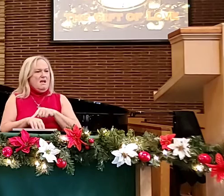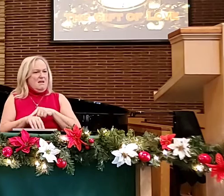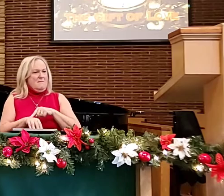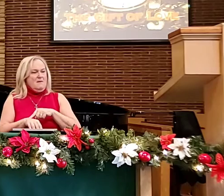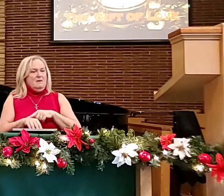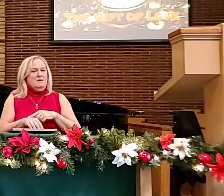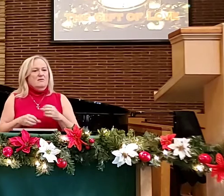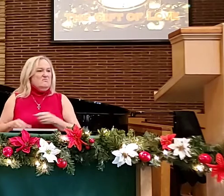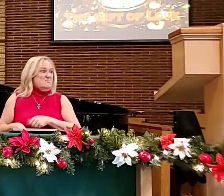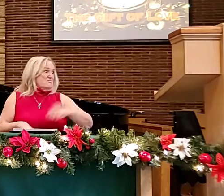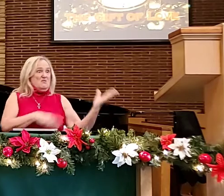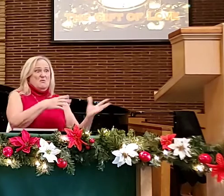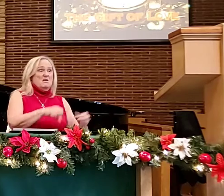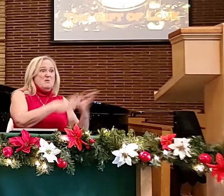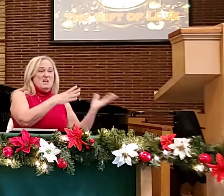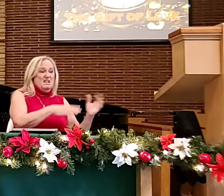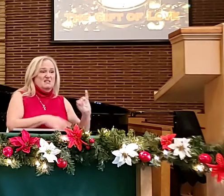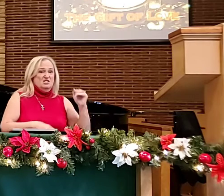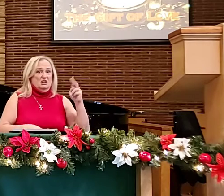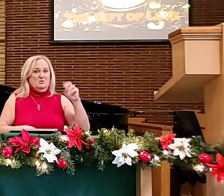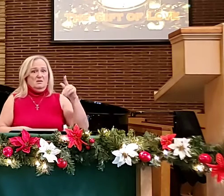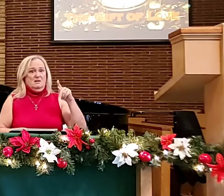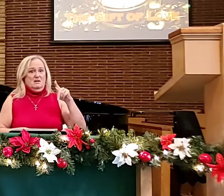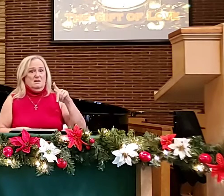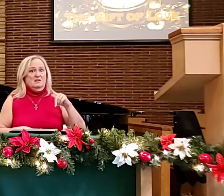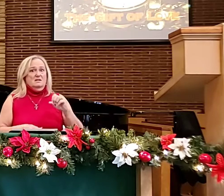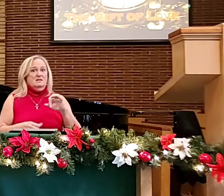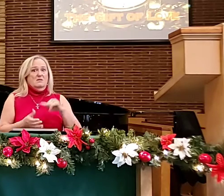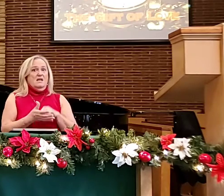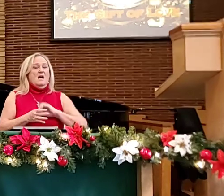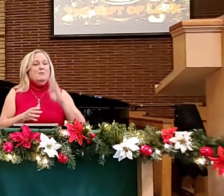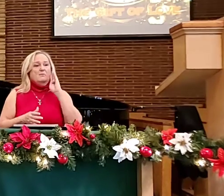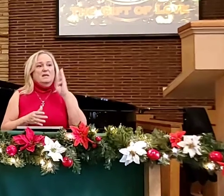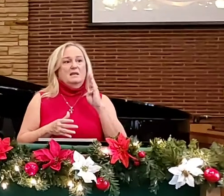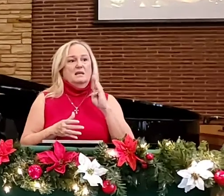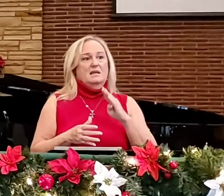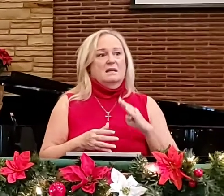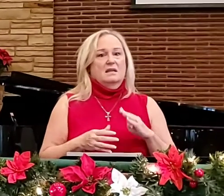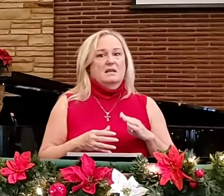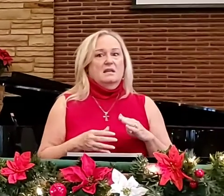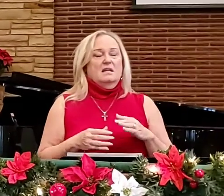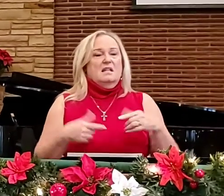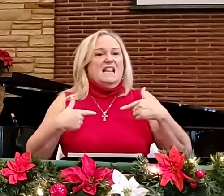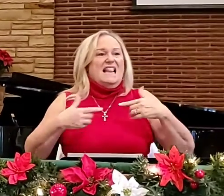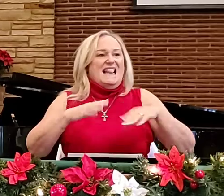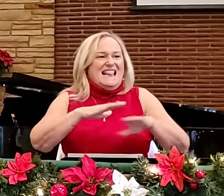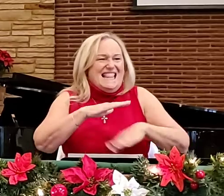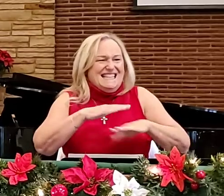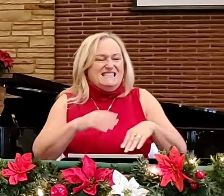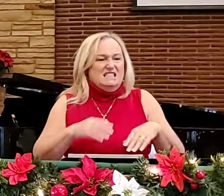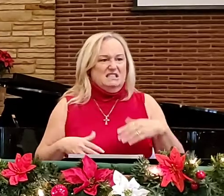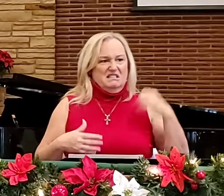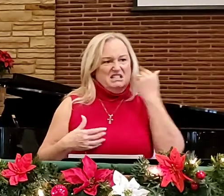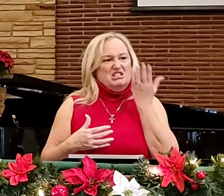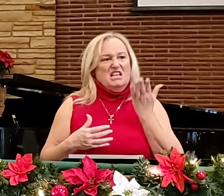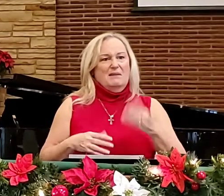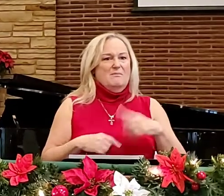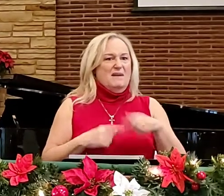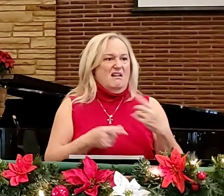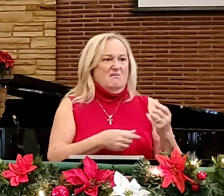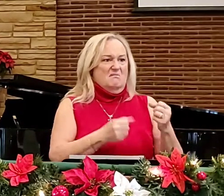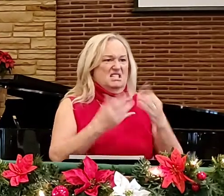time throwing away junk so that I will be slightly less ashamed about how much stuff is